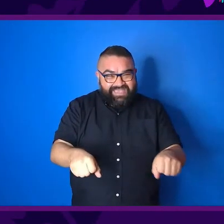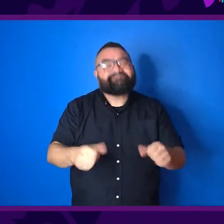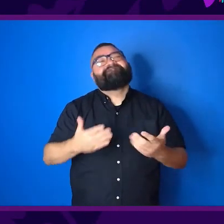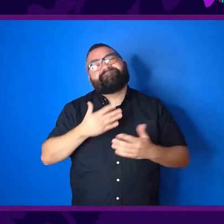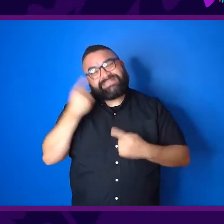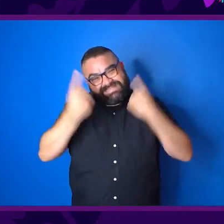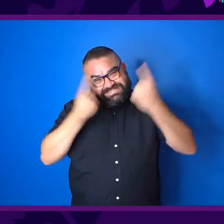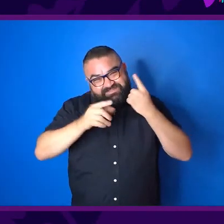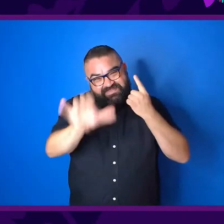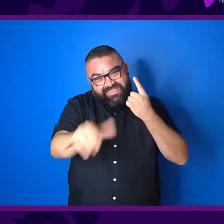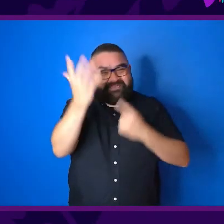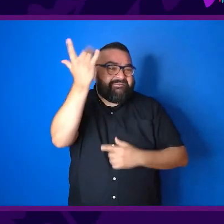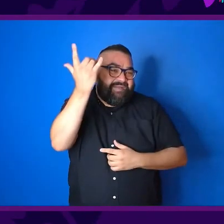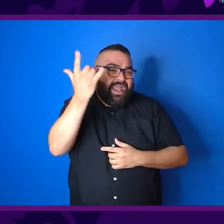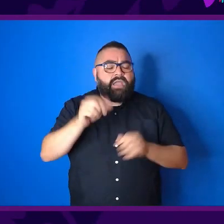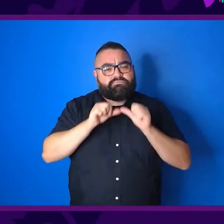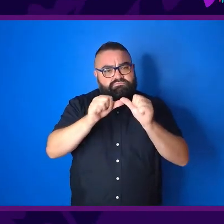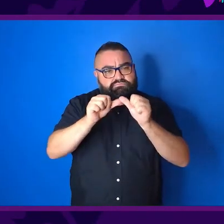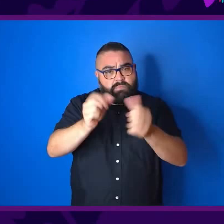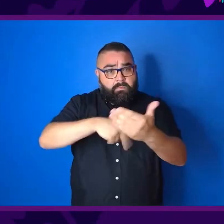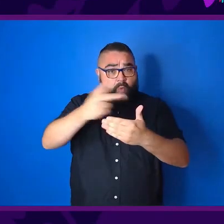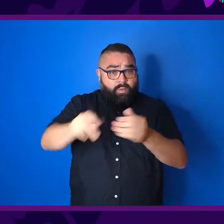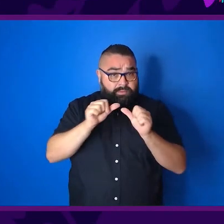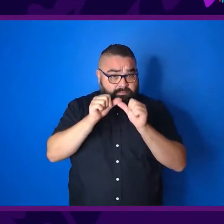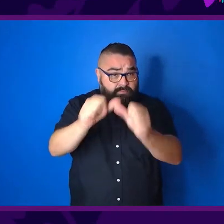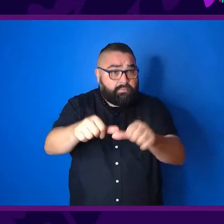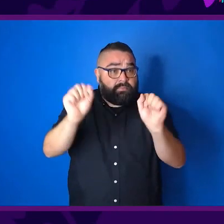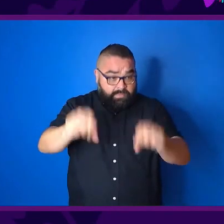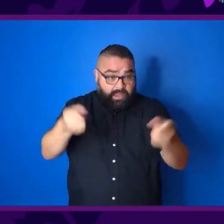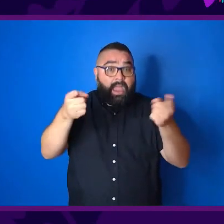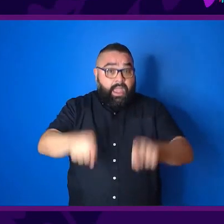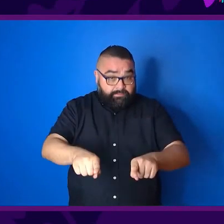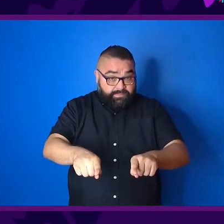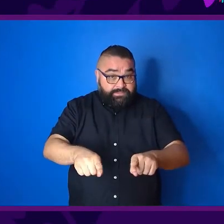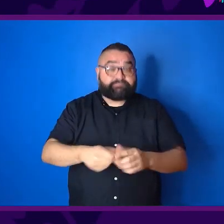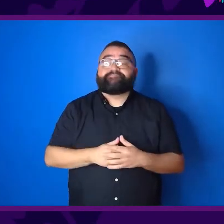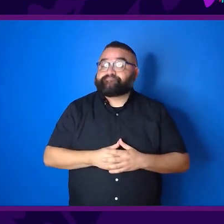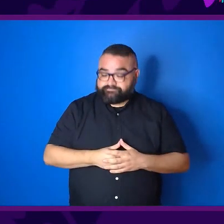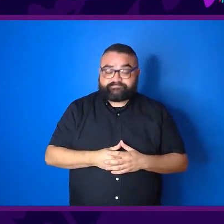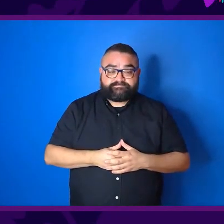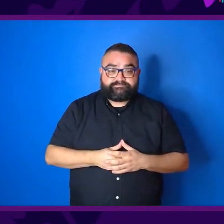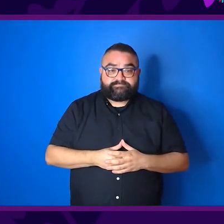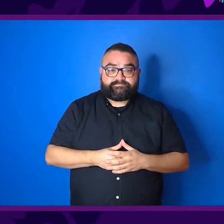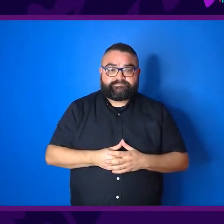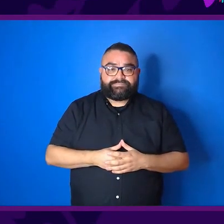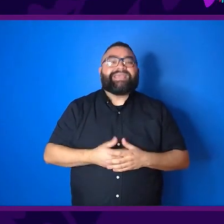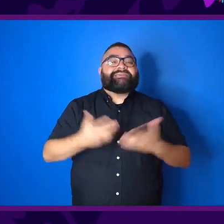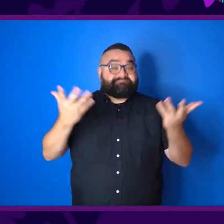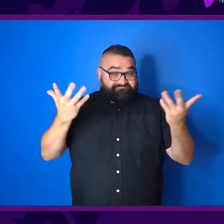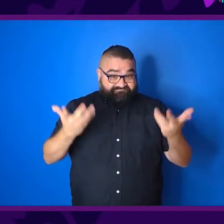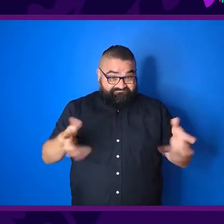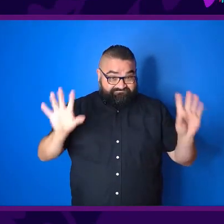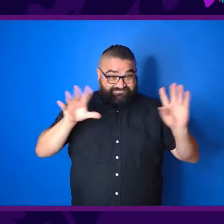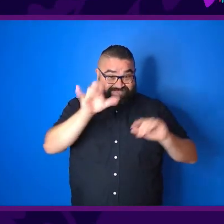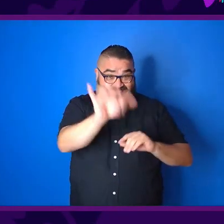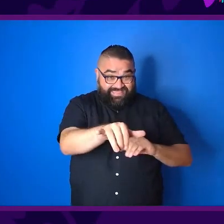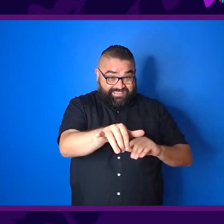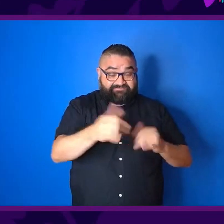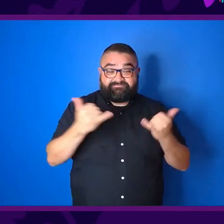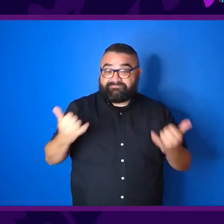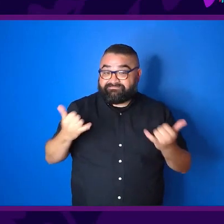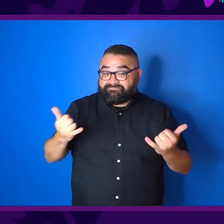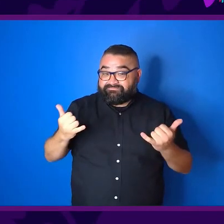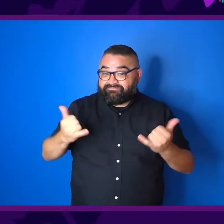keep programs like this happening. So without having said that, I would like to take this opportunity